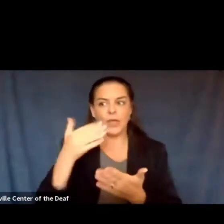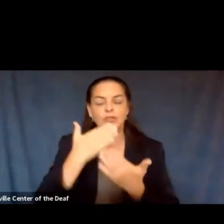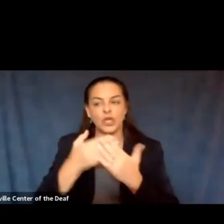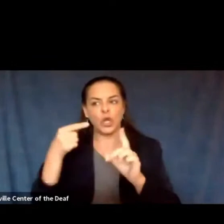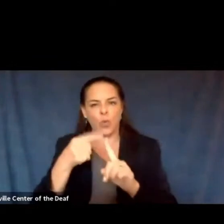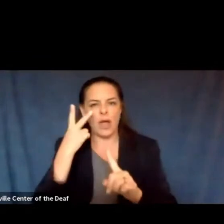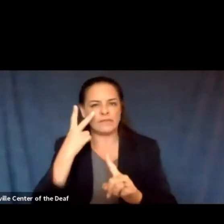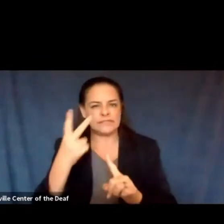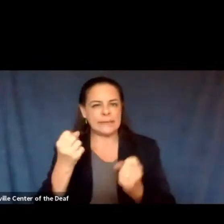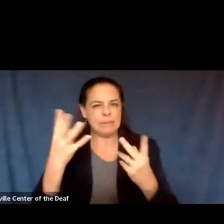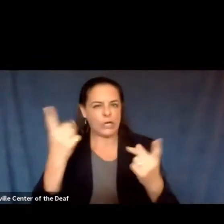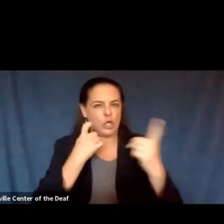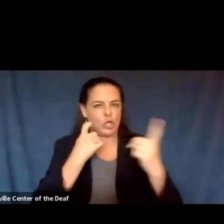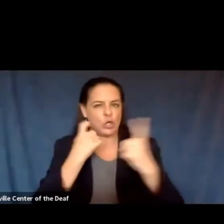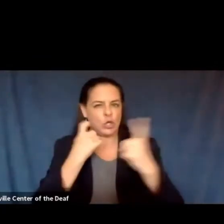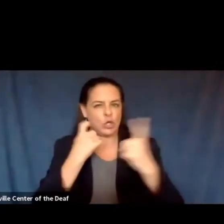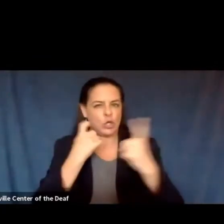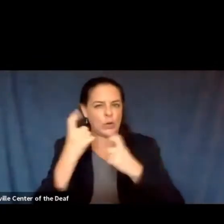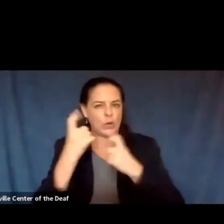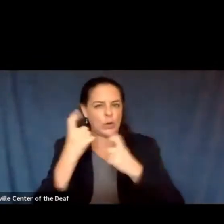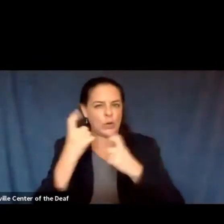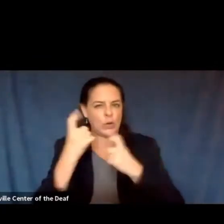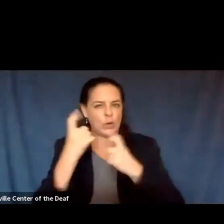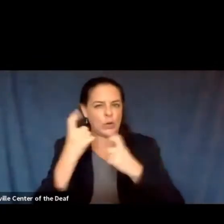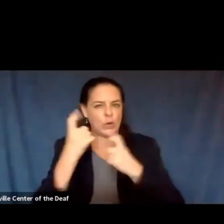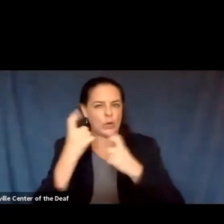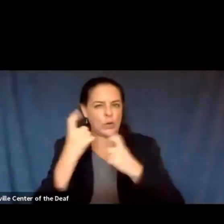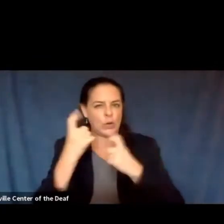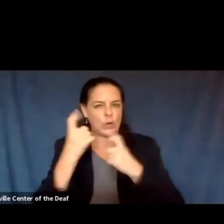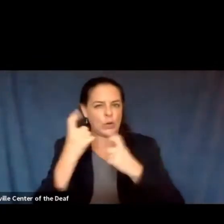this. The rate of